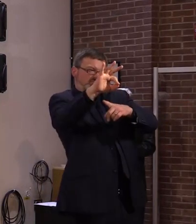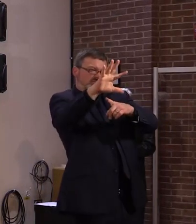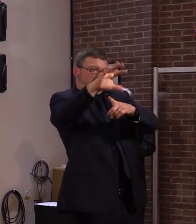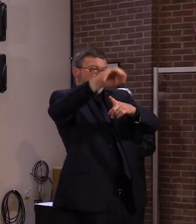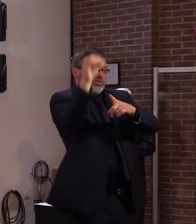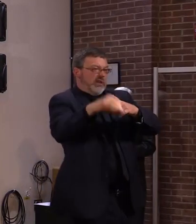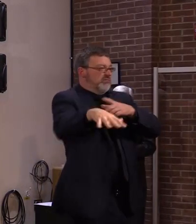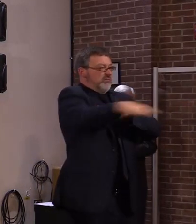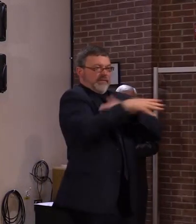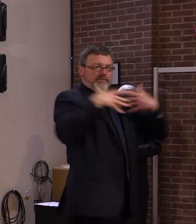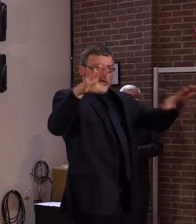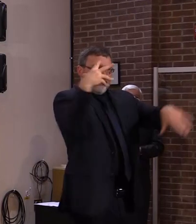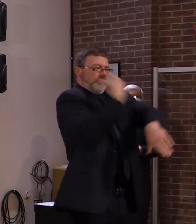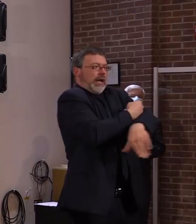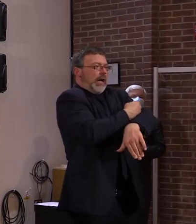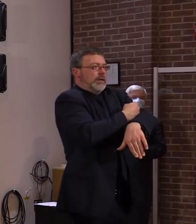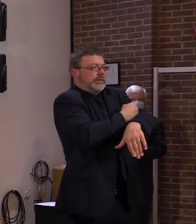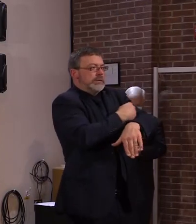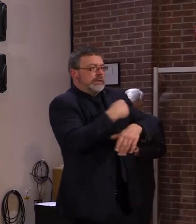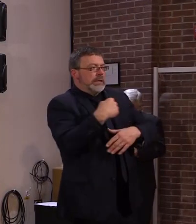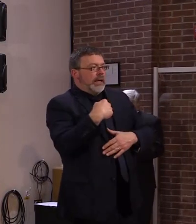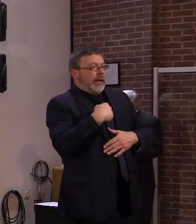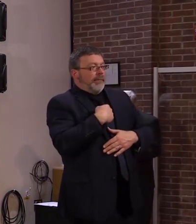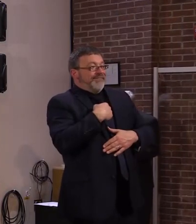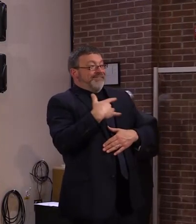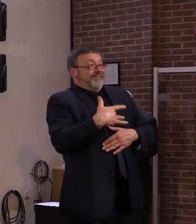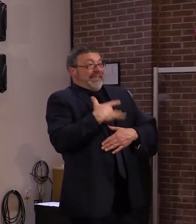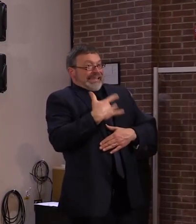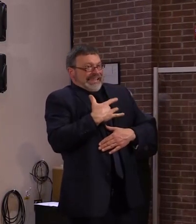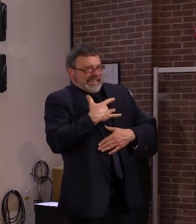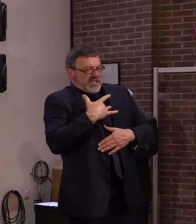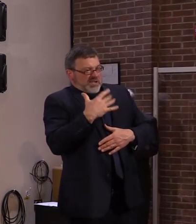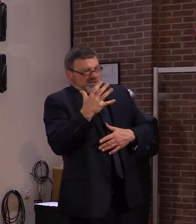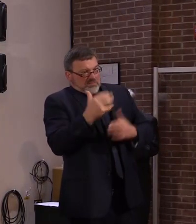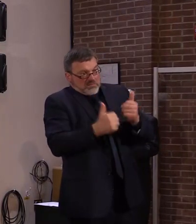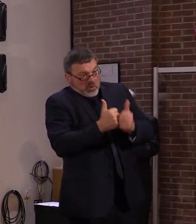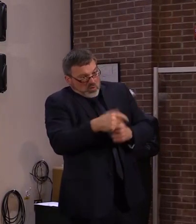have no doubts that many of them were vaccinated.